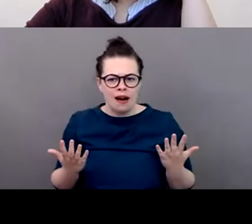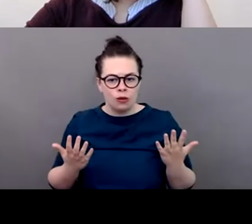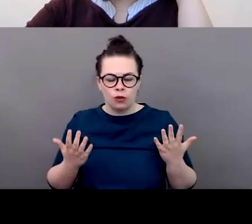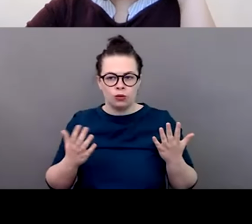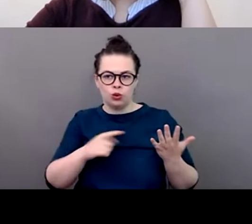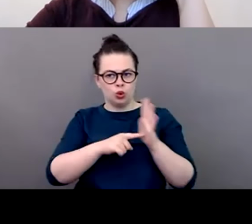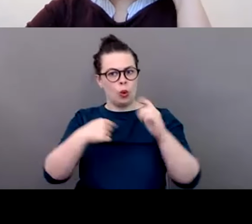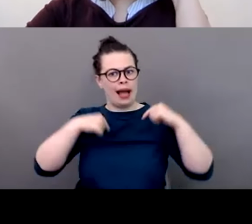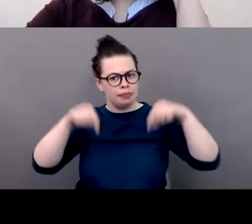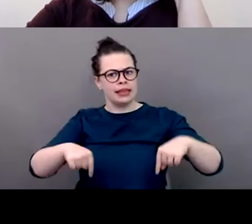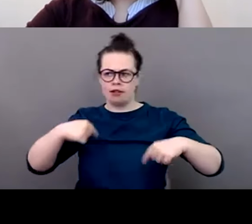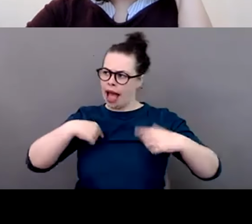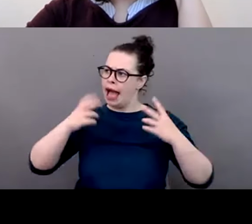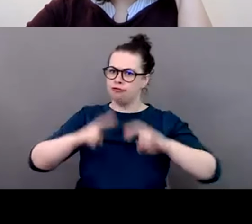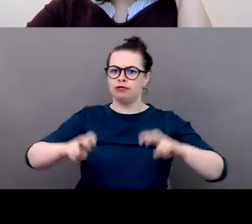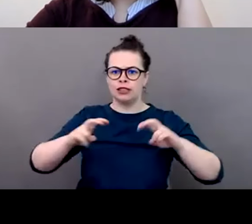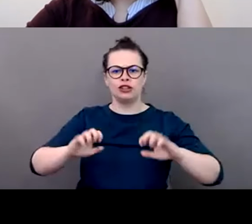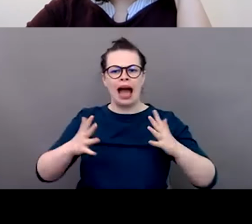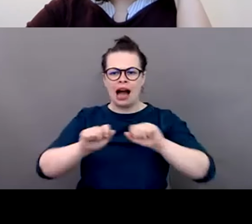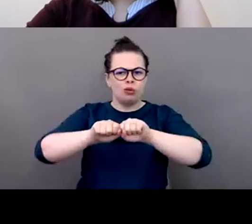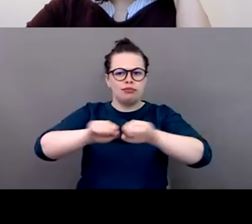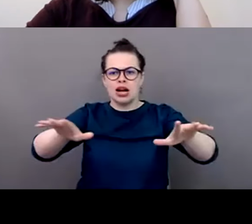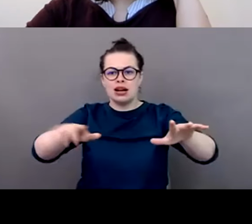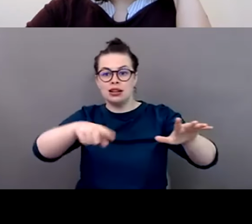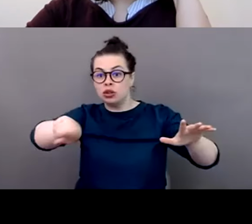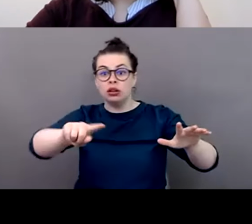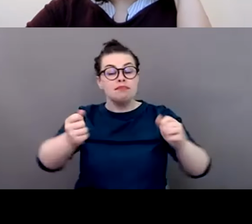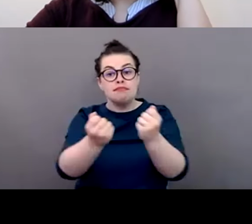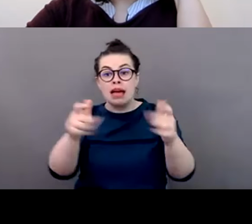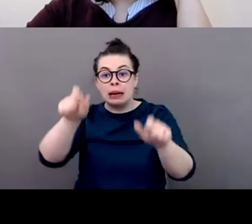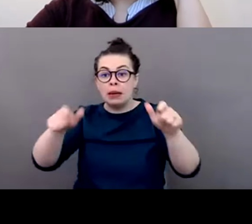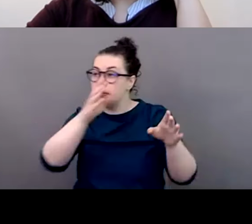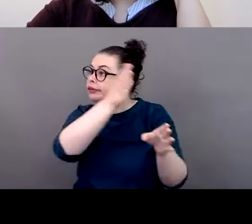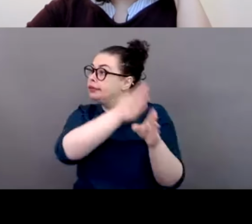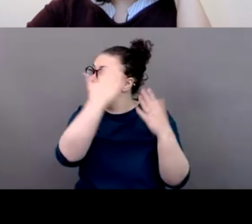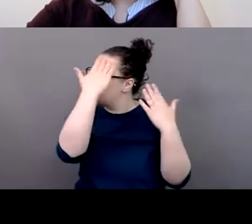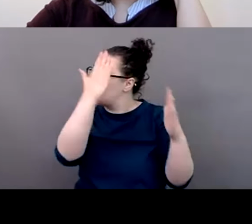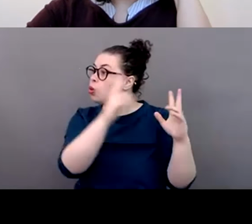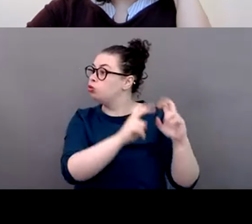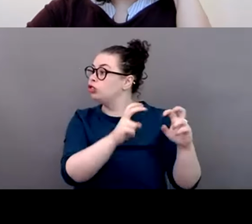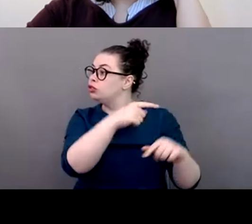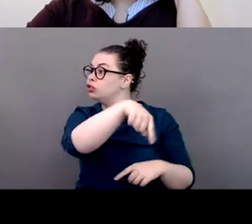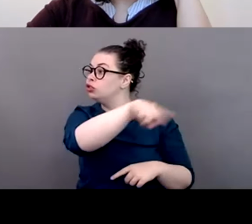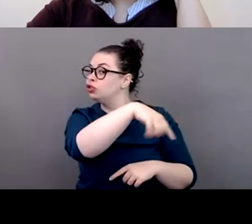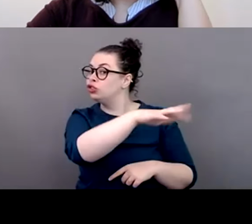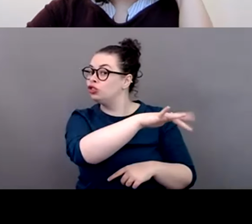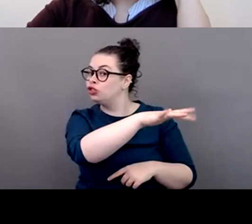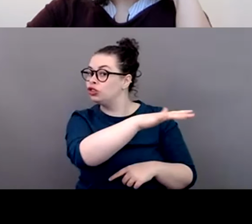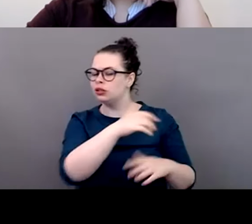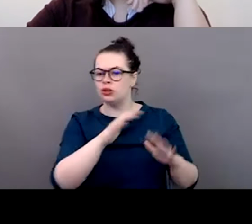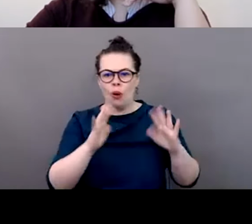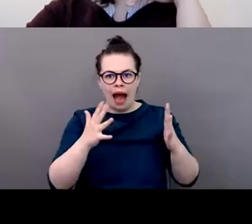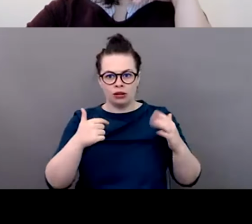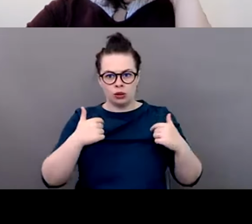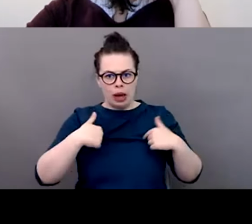making your expertise known to individuals who may not even know there are researchers with your specific expertise?